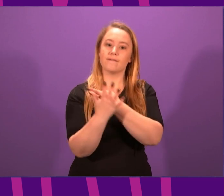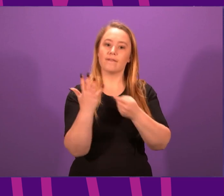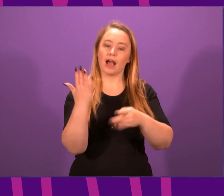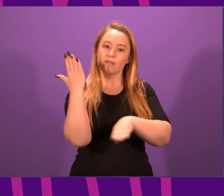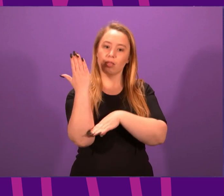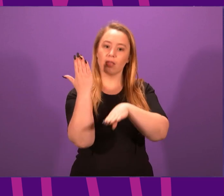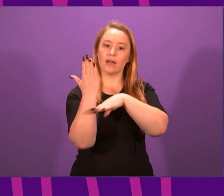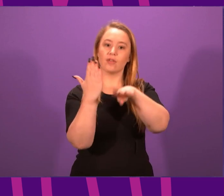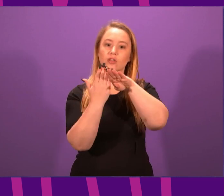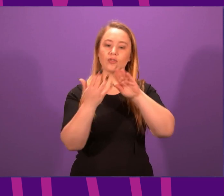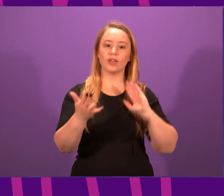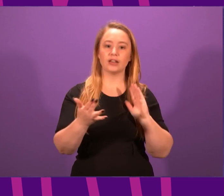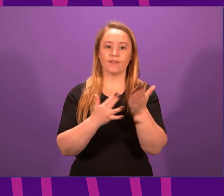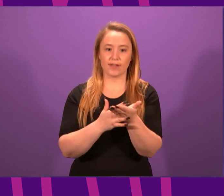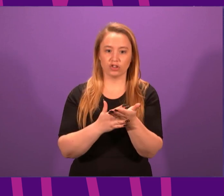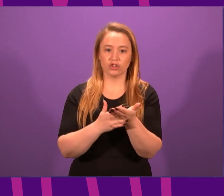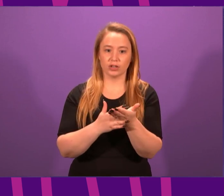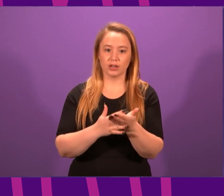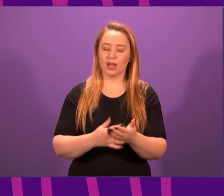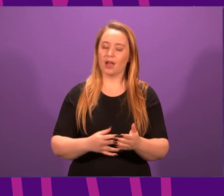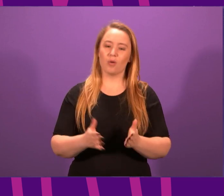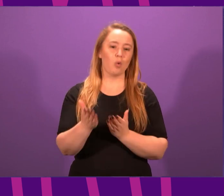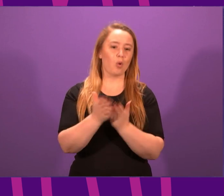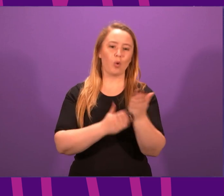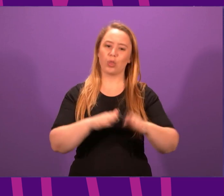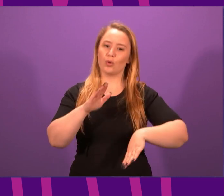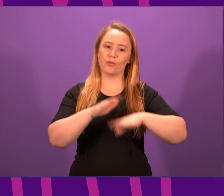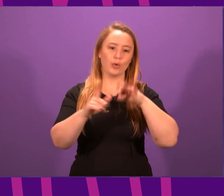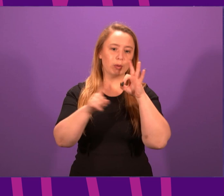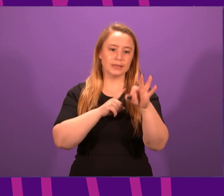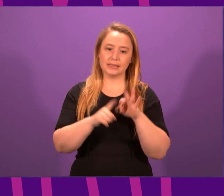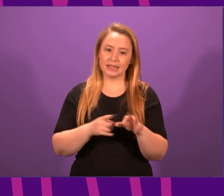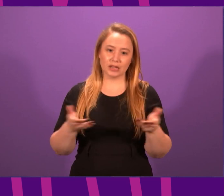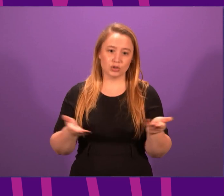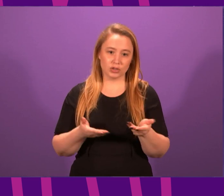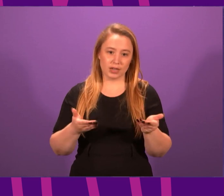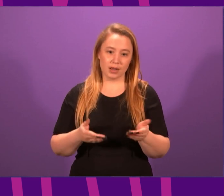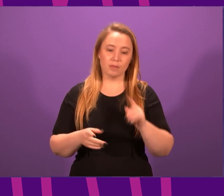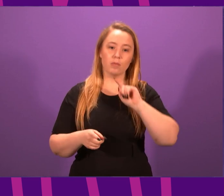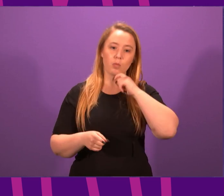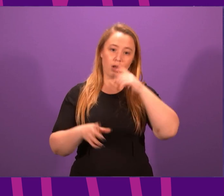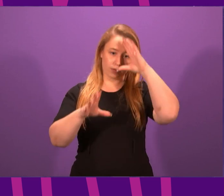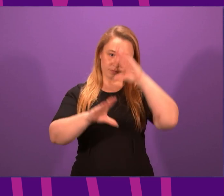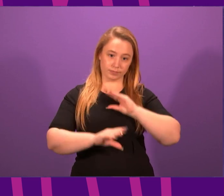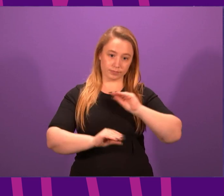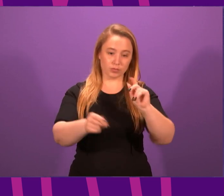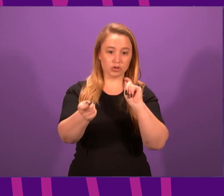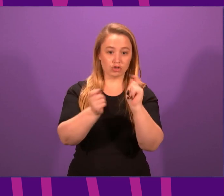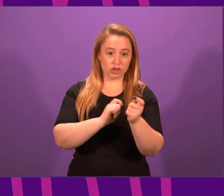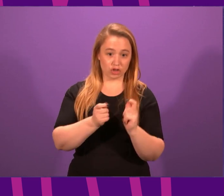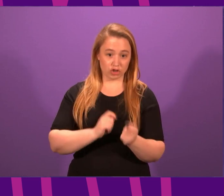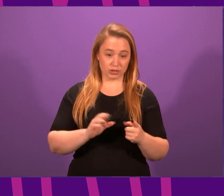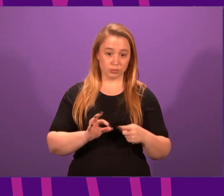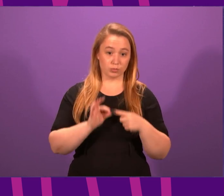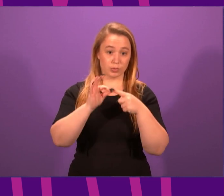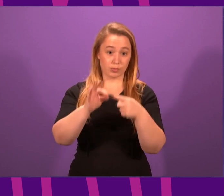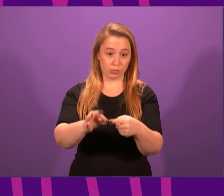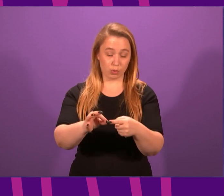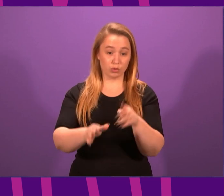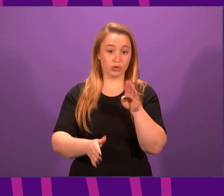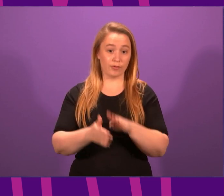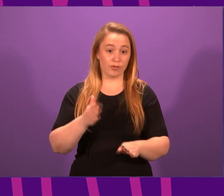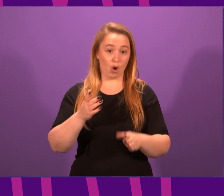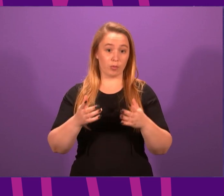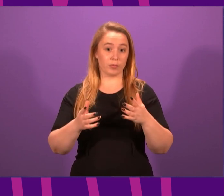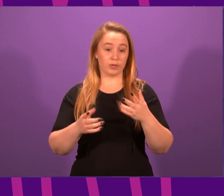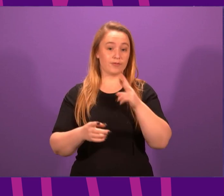of intervention. I won't repeat all of the detail today, but I will set out some changes we are proposing as a result of our